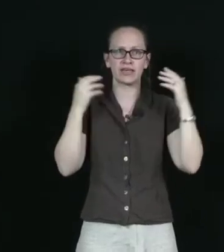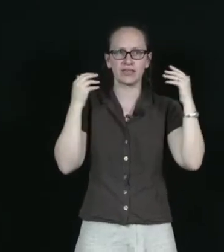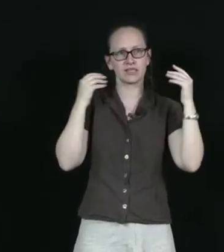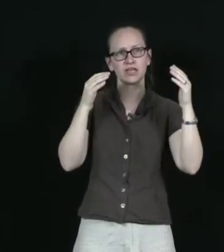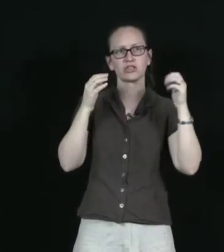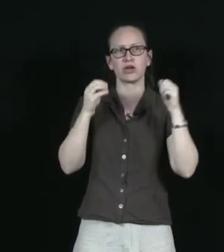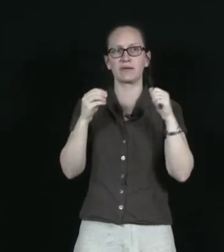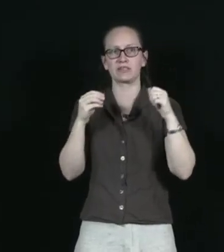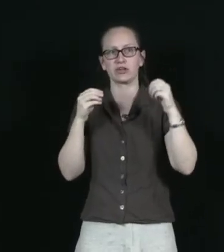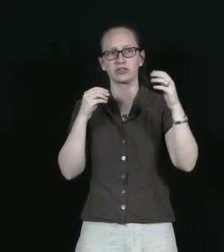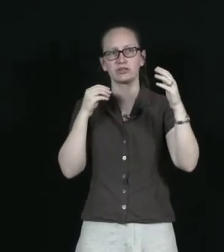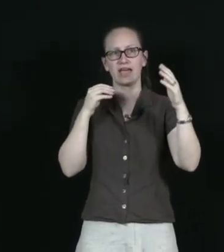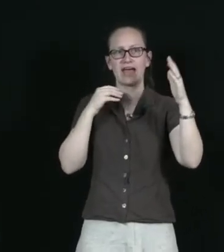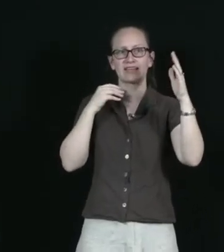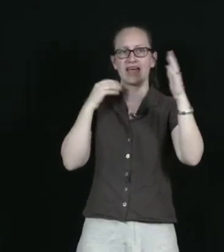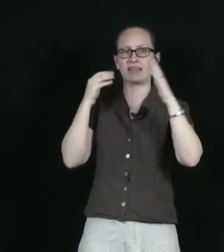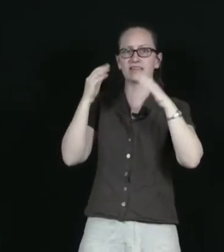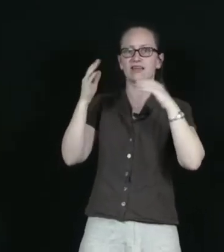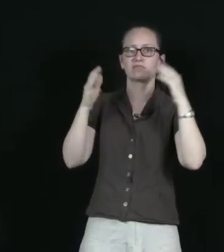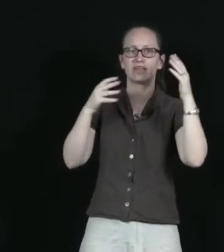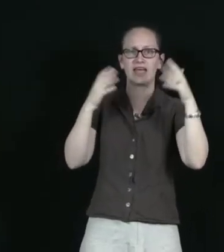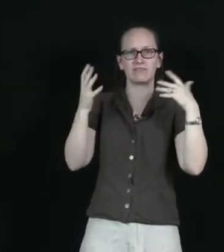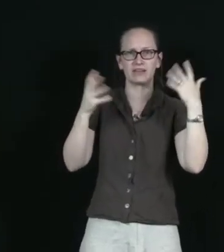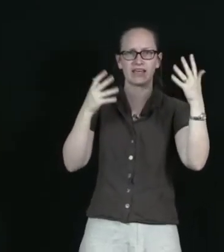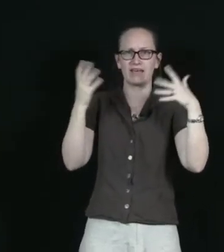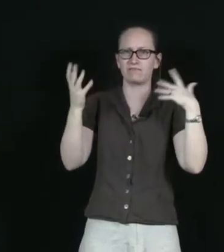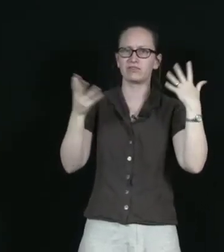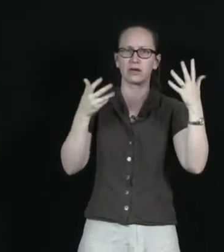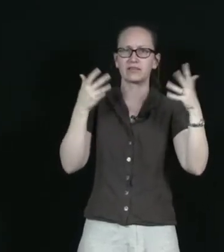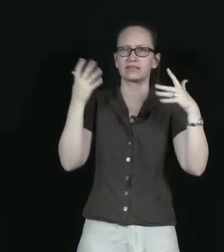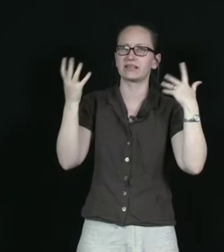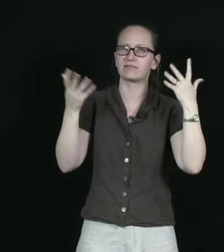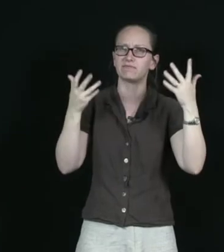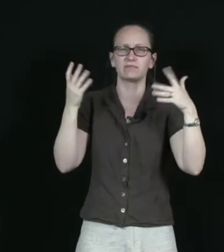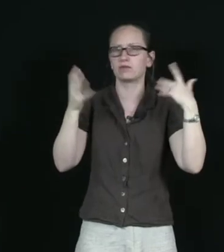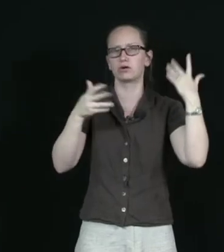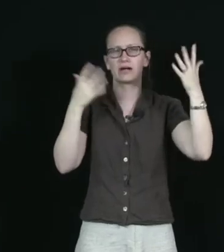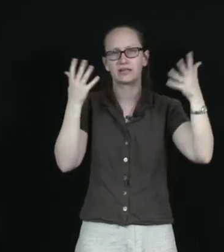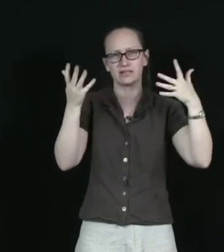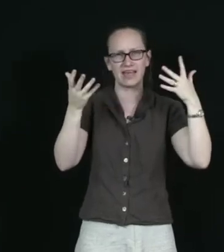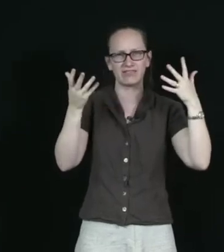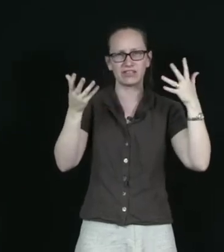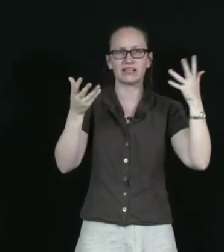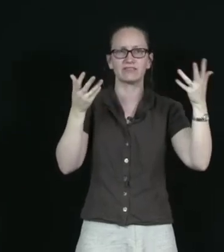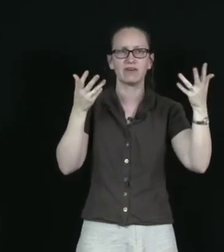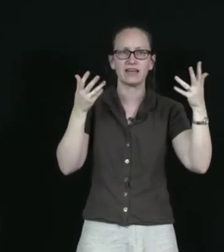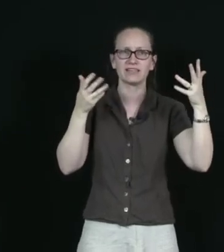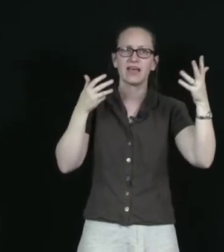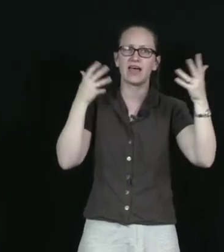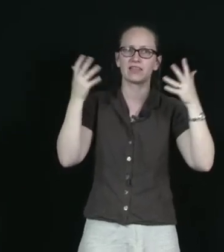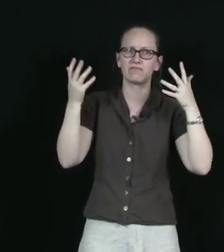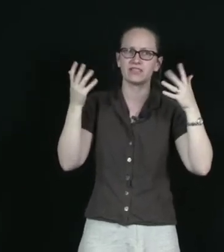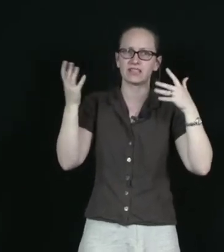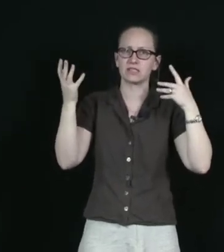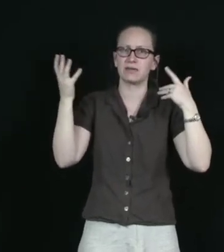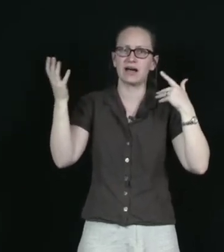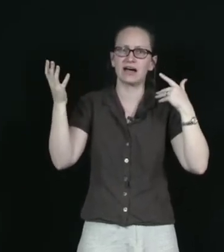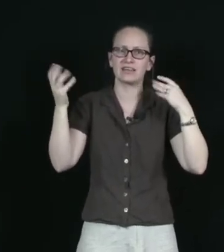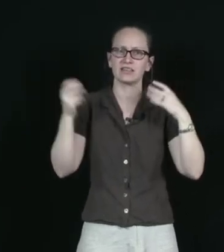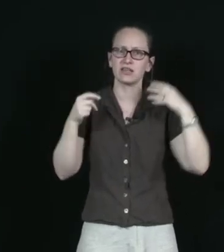is each topic's going to look at the everyday phenomena and or an everyday device and the physics behind this.